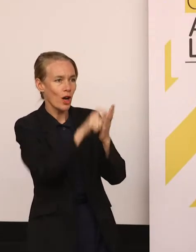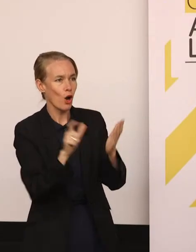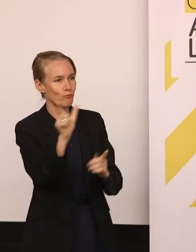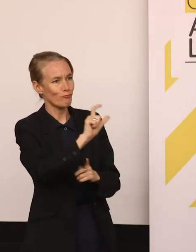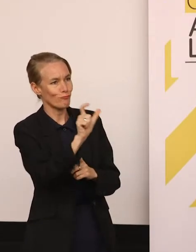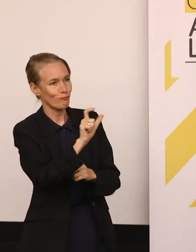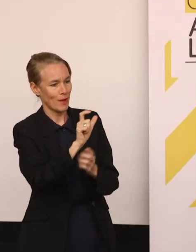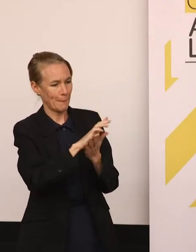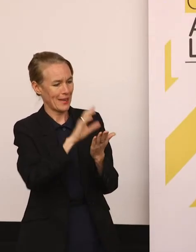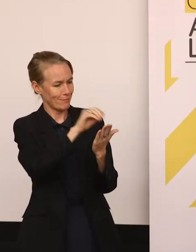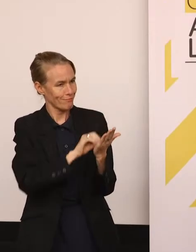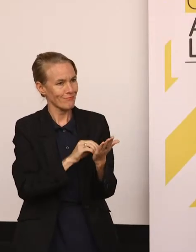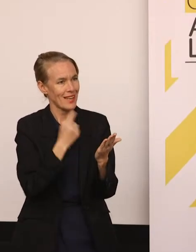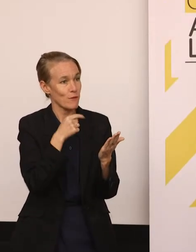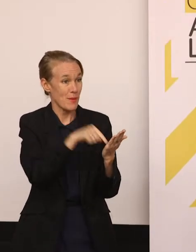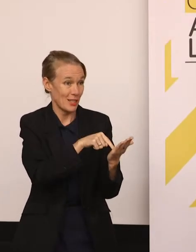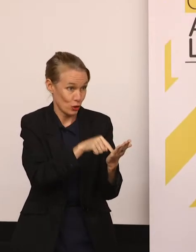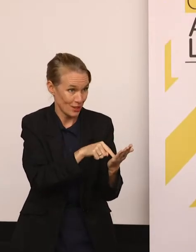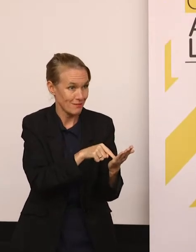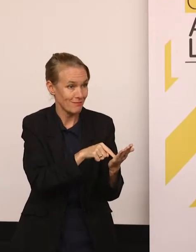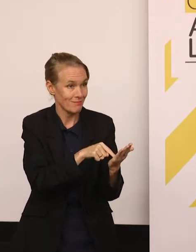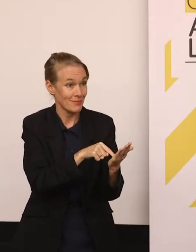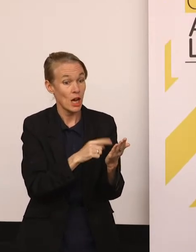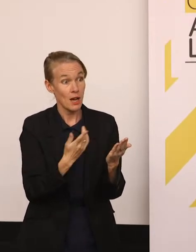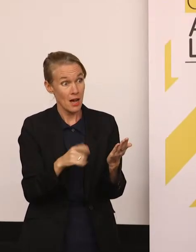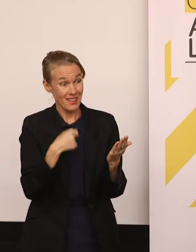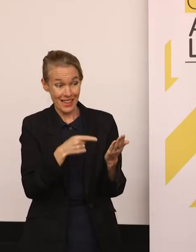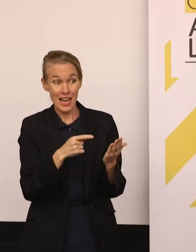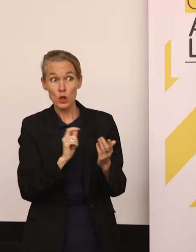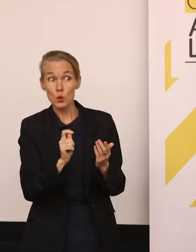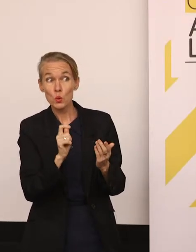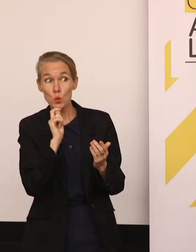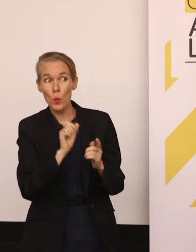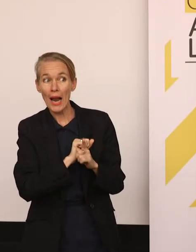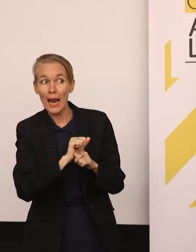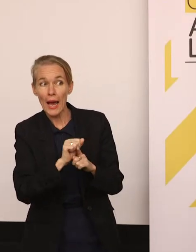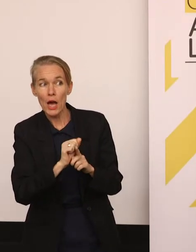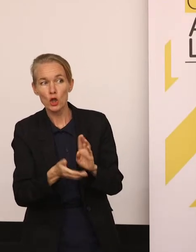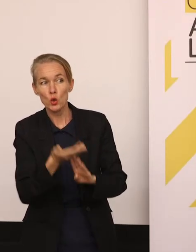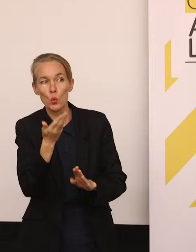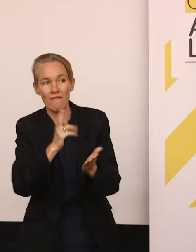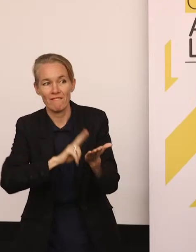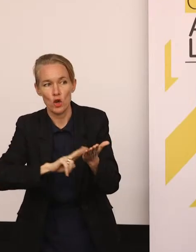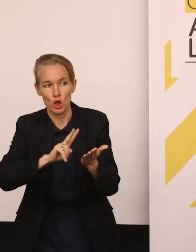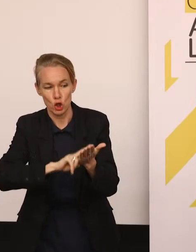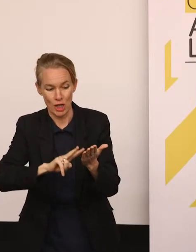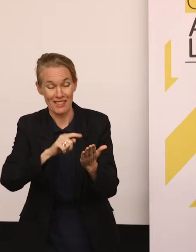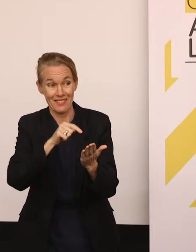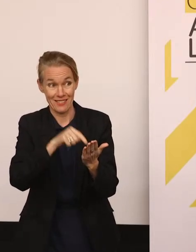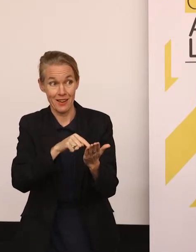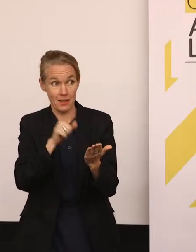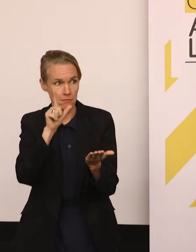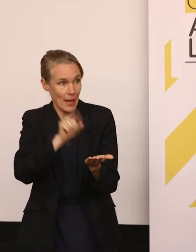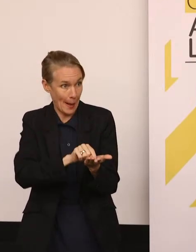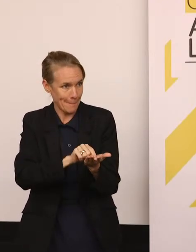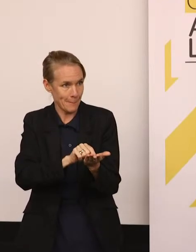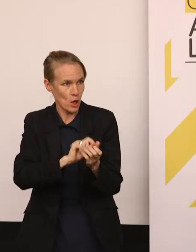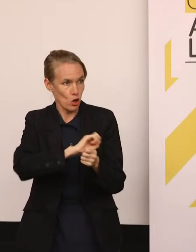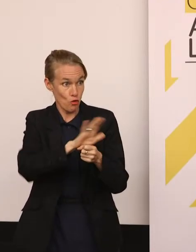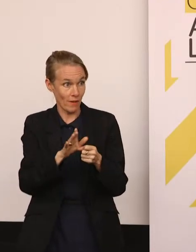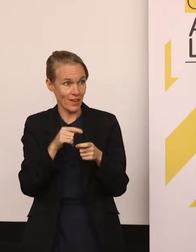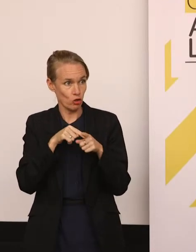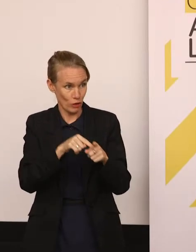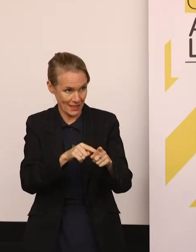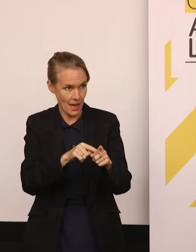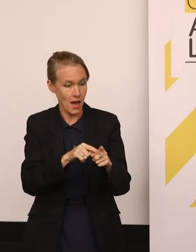phones. The next functionality that will be added in the upgrade of the COVID Tracer app,